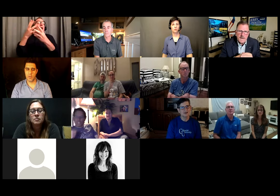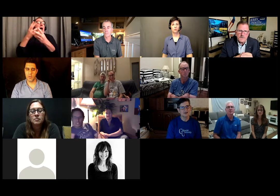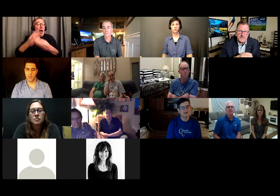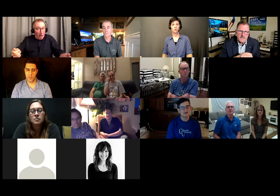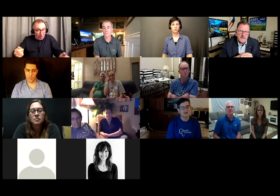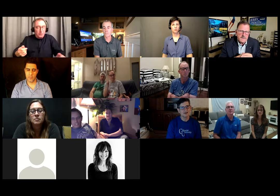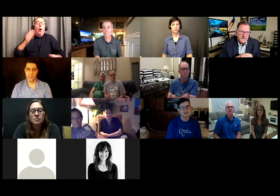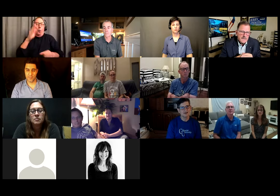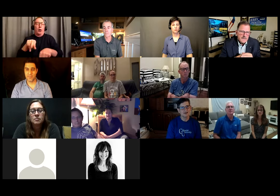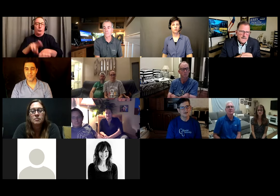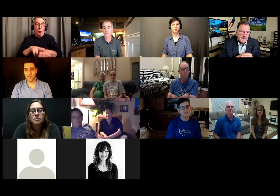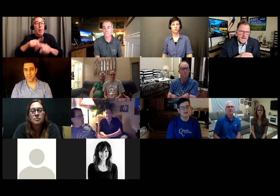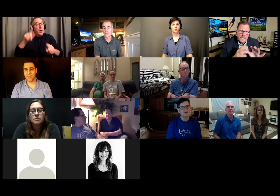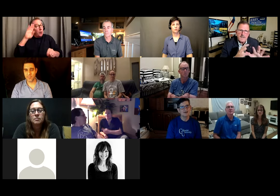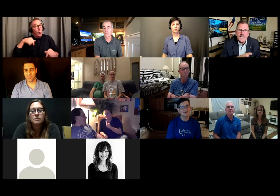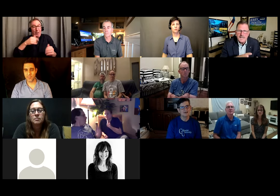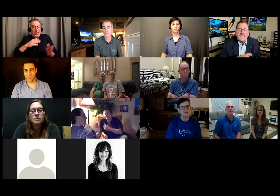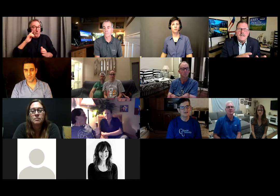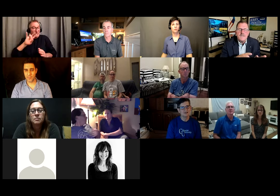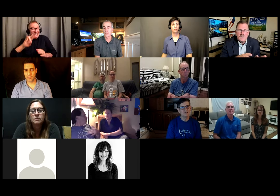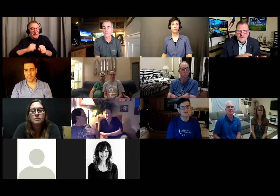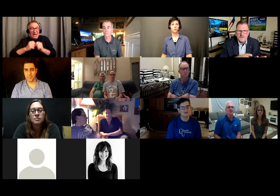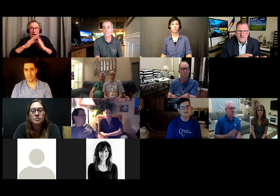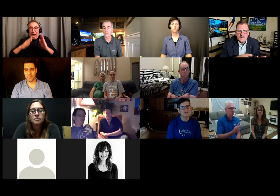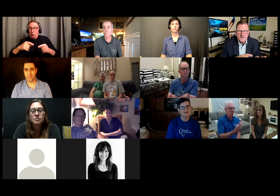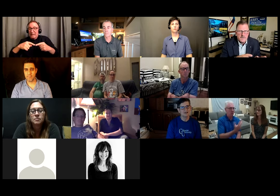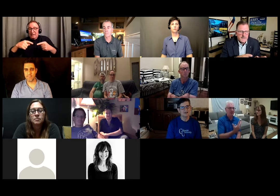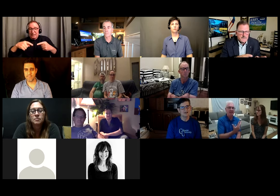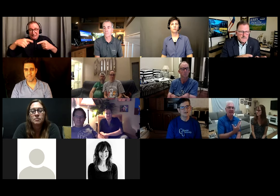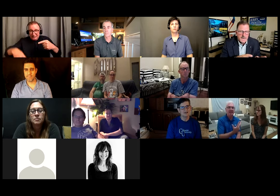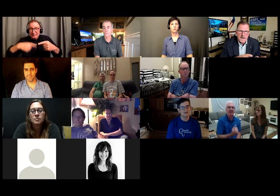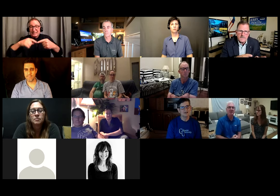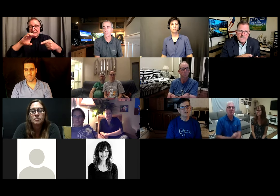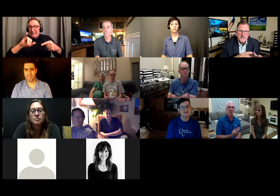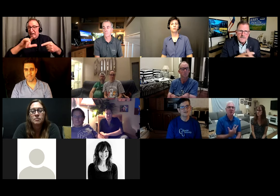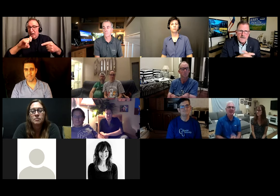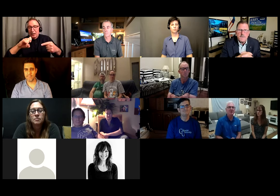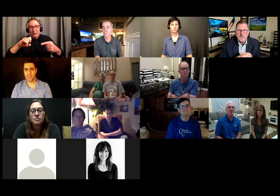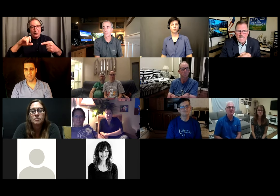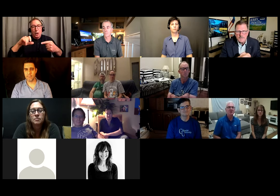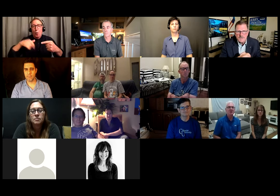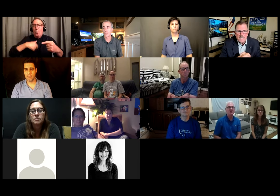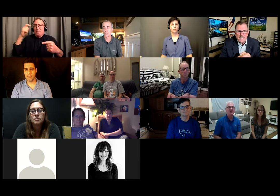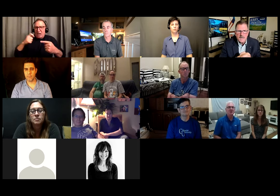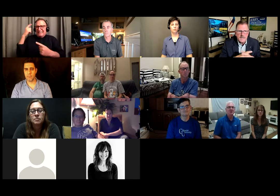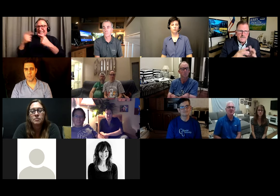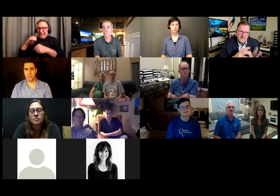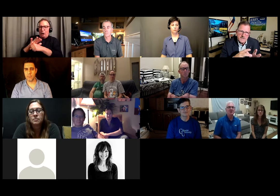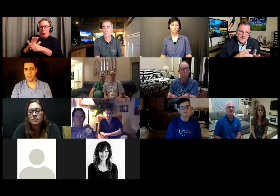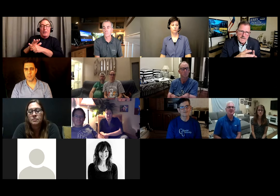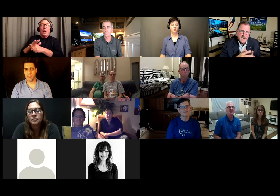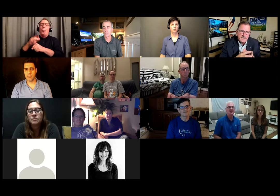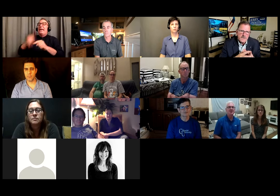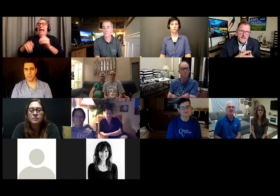cycle, housing cycle, and we're not taking any of this into account, I think we're making a mistake. And I think the